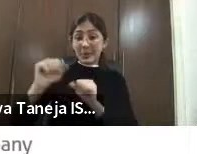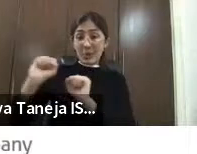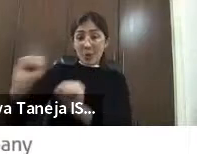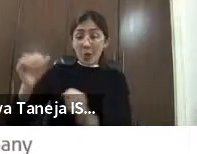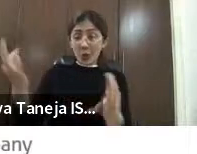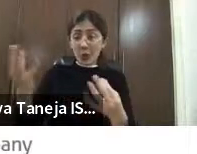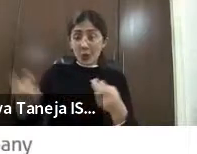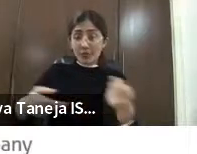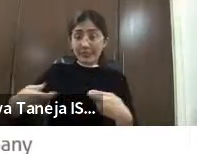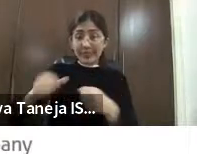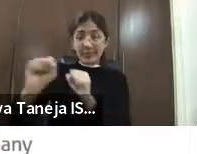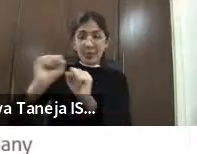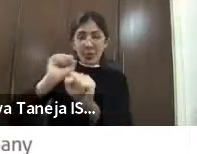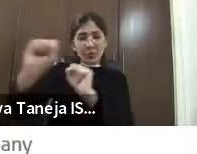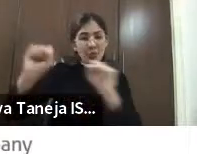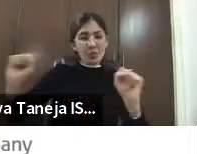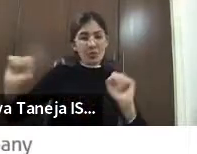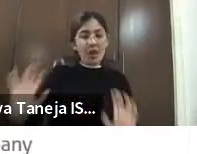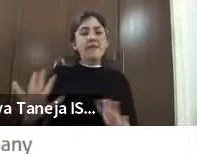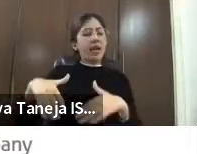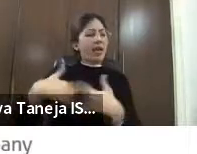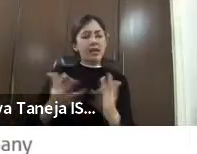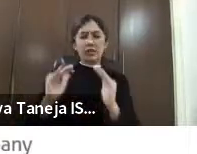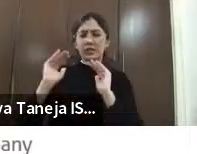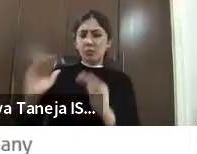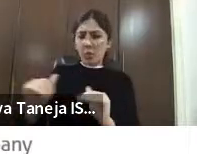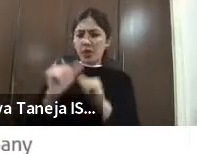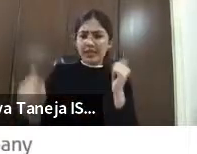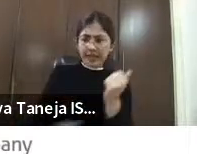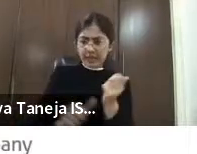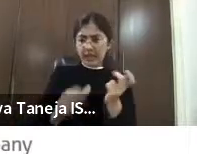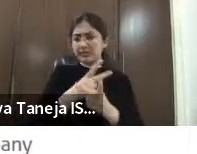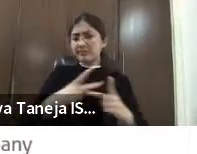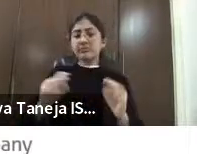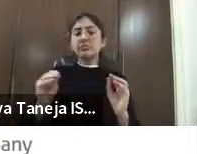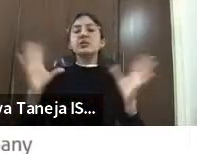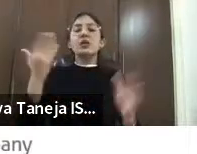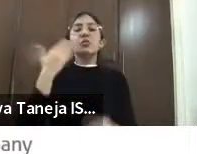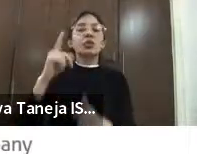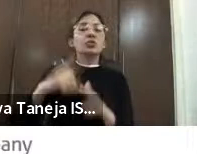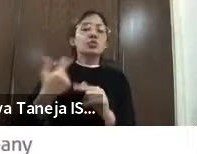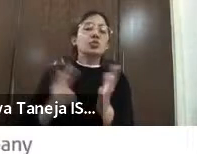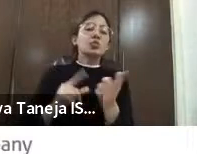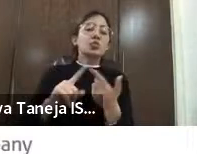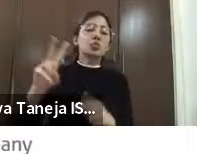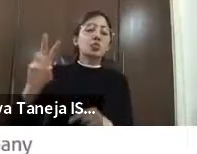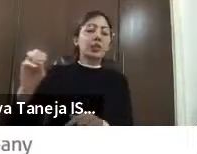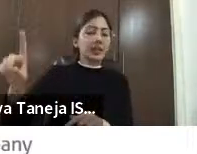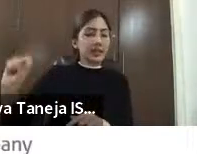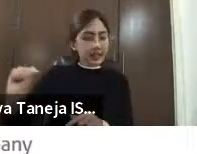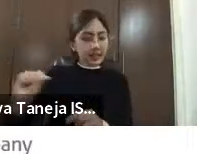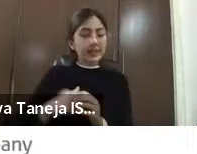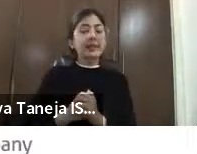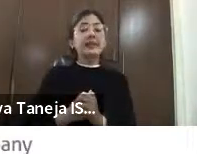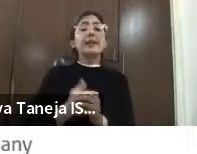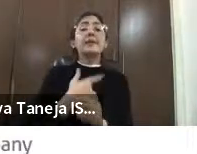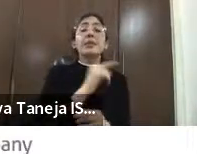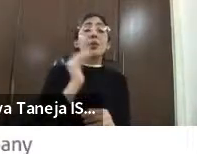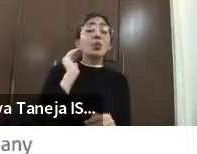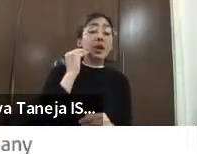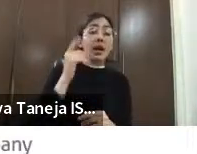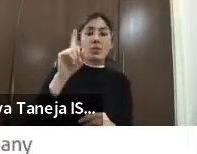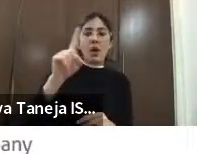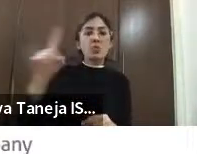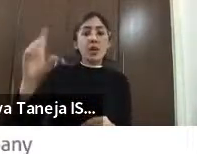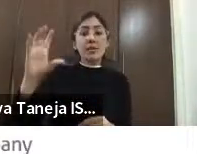for assistance and rehabilitation in June 2019, and which has over 110 members